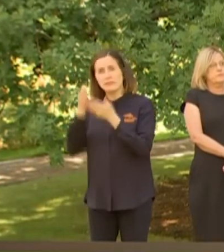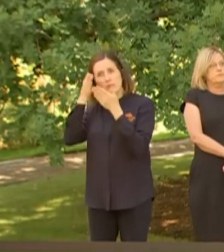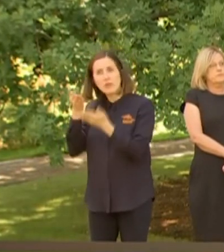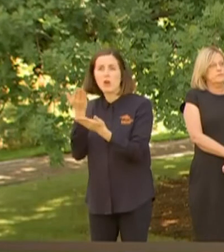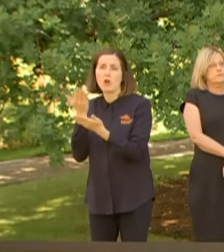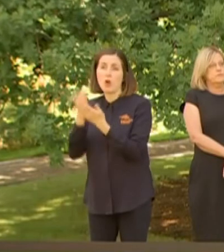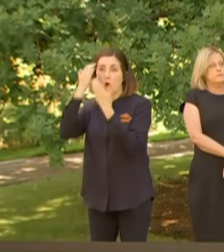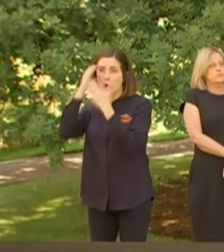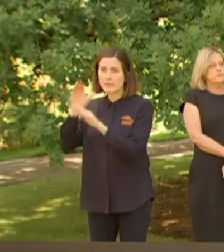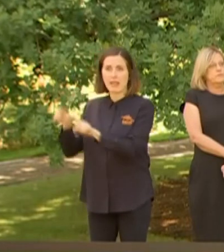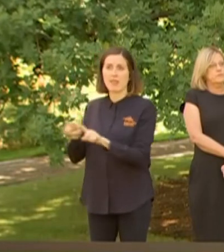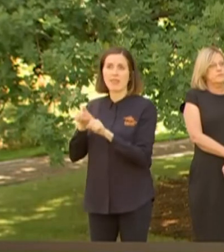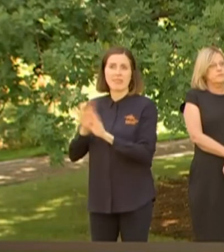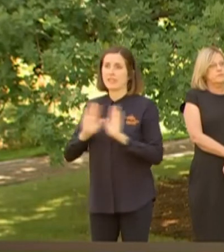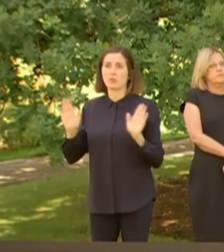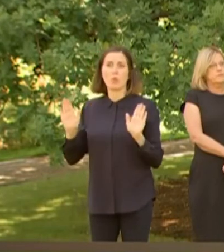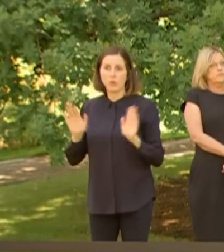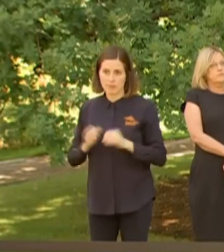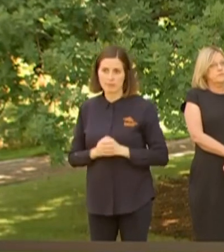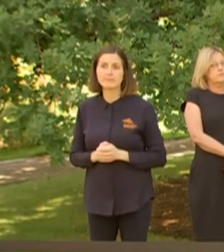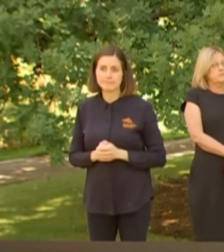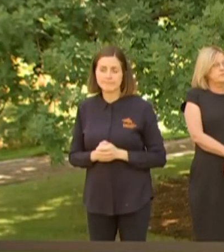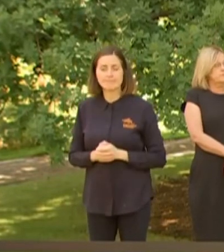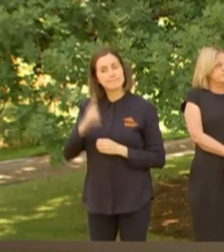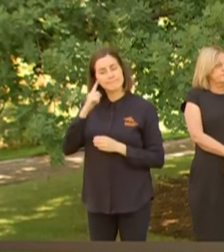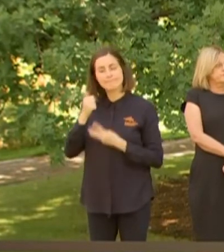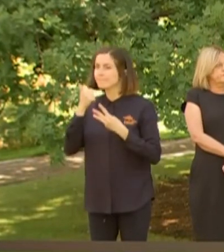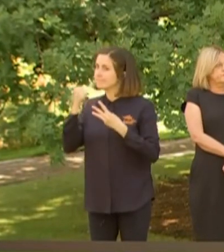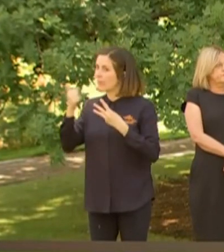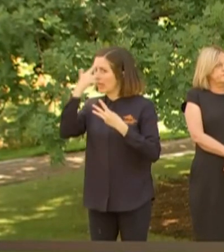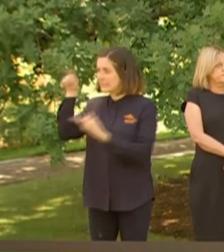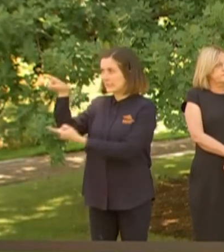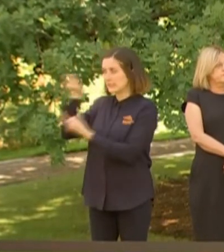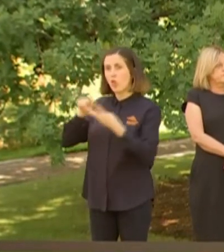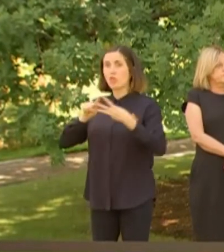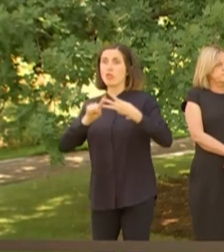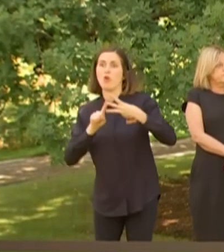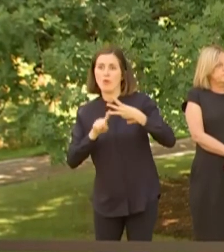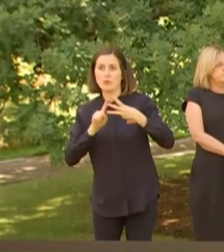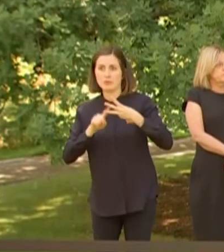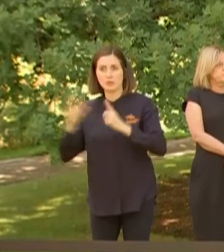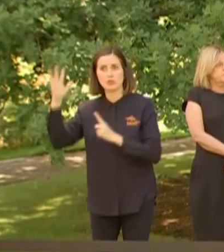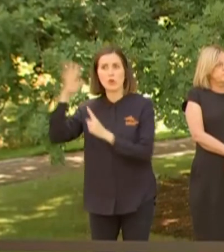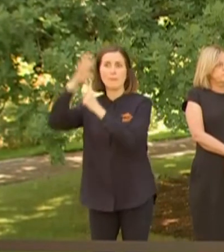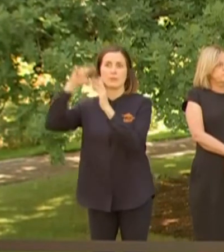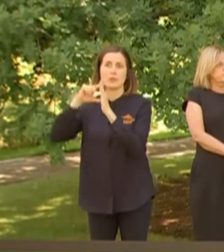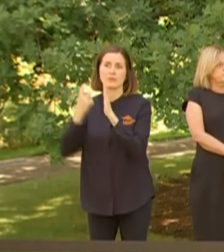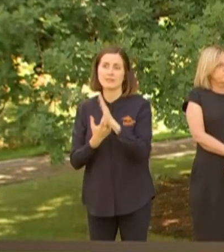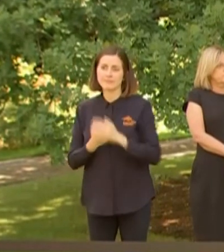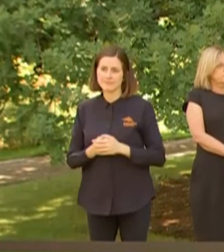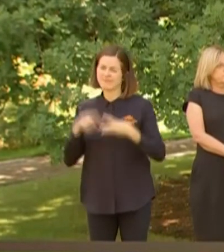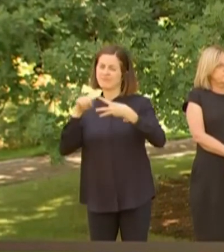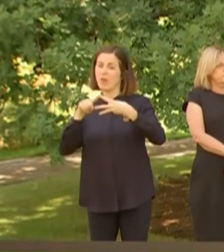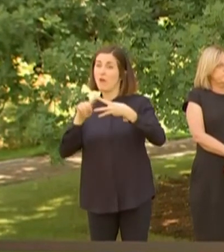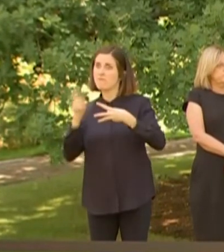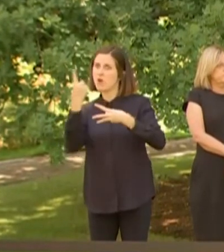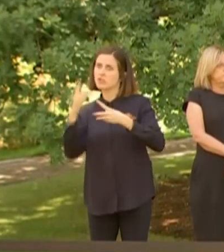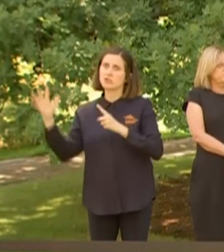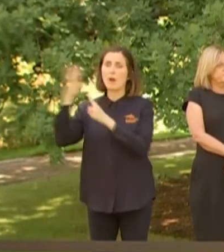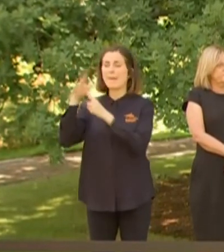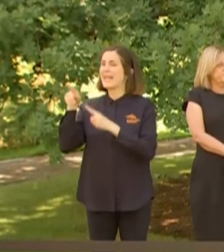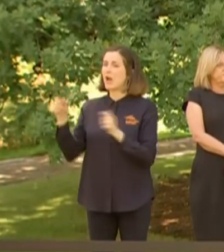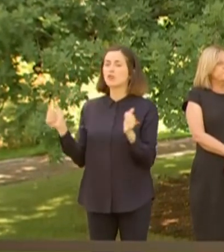hotel quarantine exclusively. We think that's a really good outcome, and the Chief Health Officer, Professor Sutton, is very supportive of that. Definitely going to be a